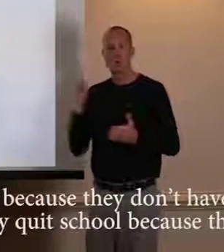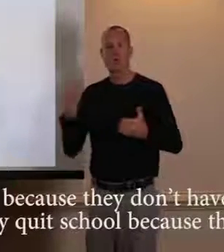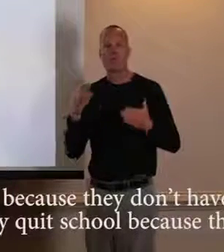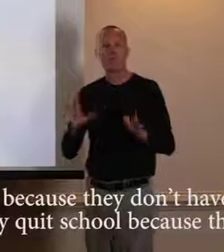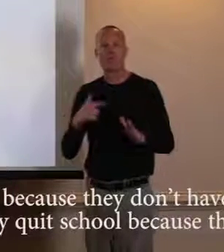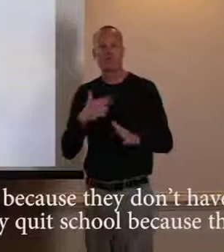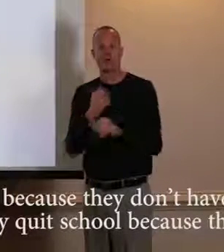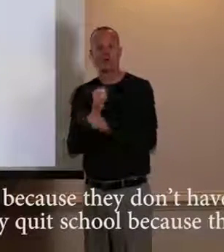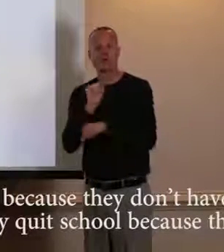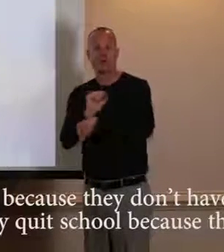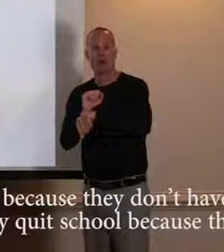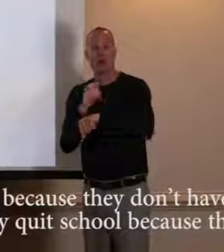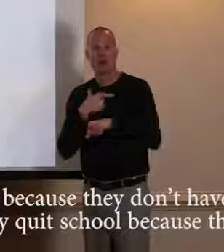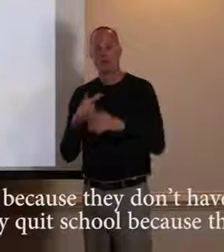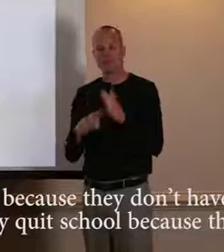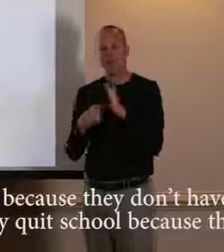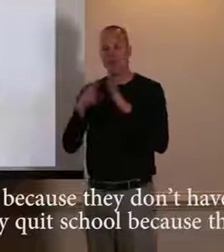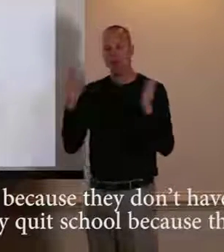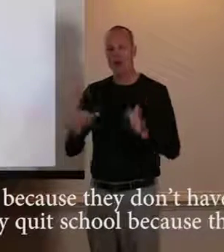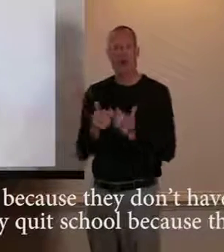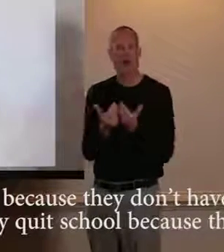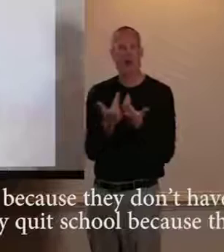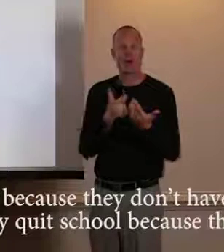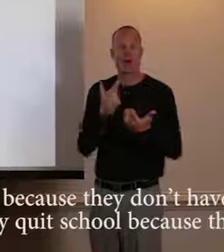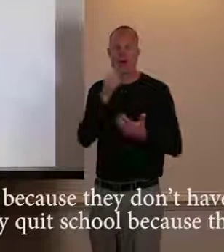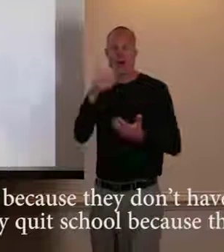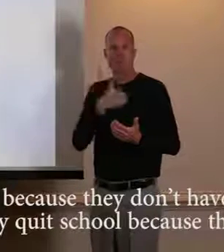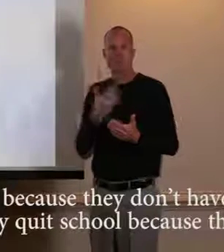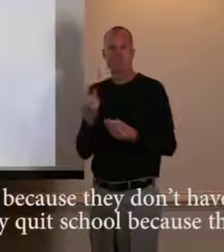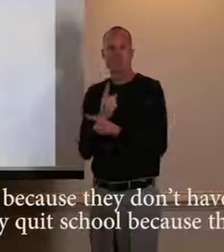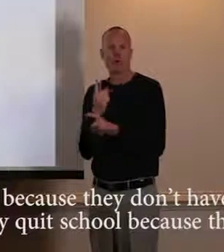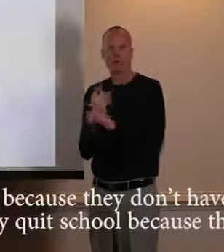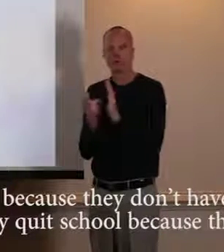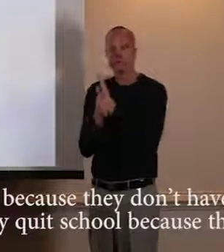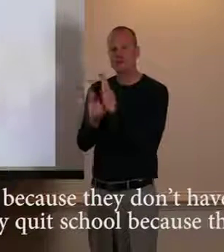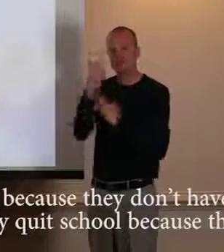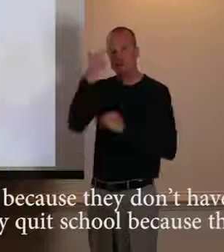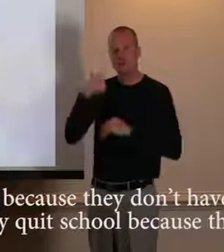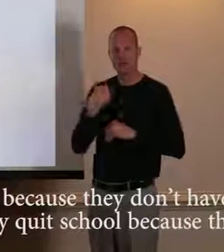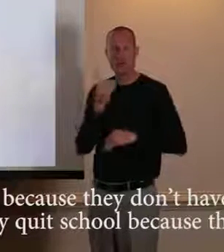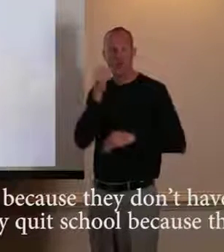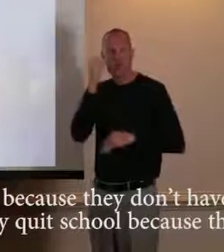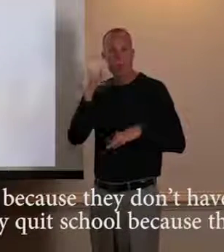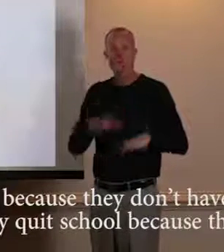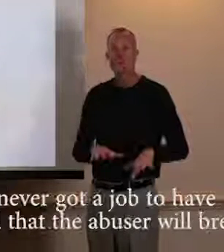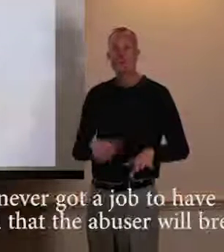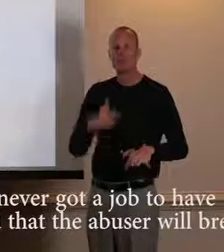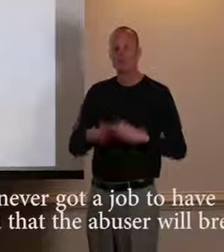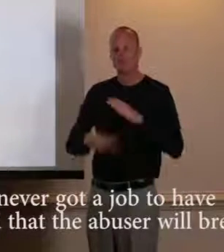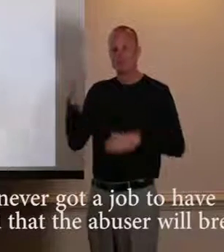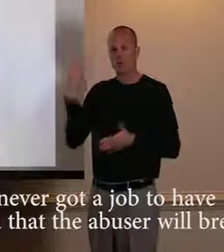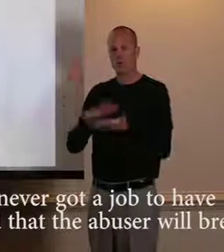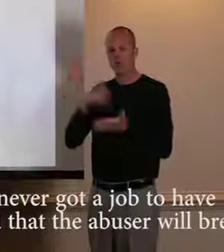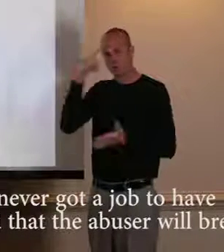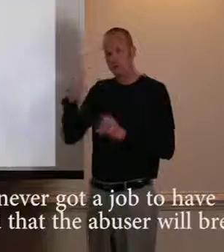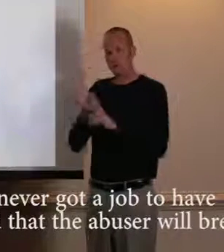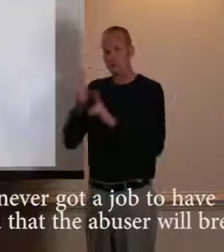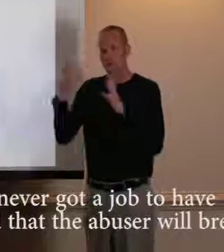get a job to afford housing because they don't have the appropriate skills because they quit school because their abuser told them to, or they never